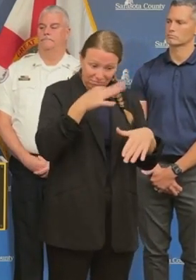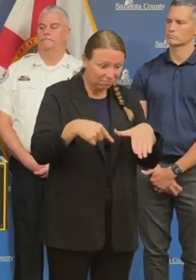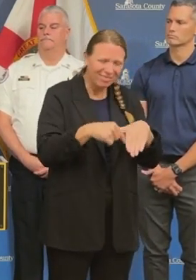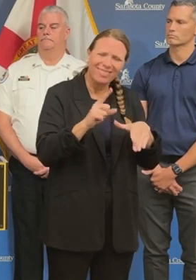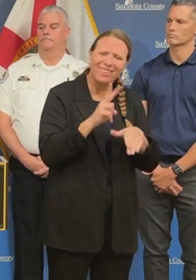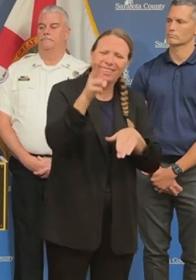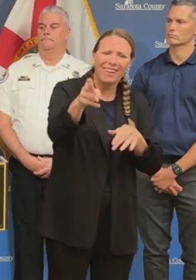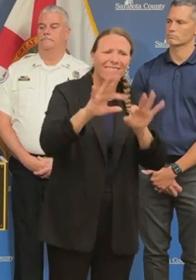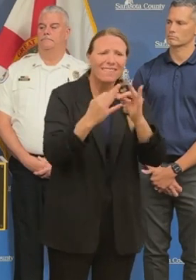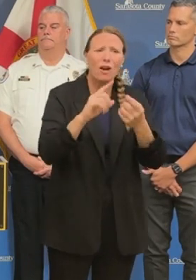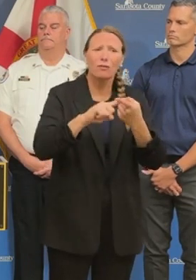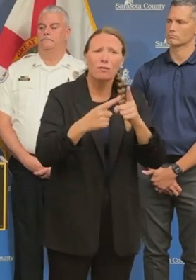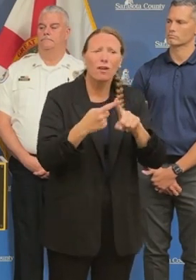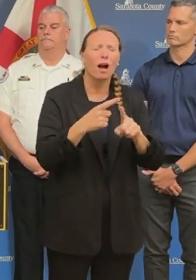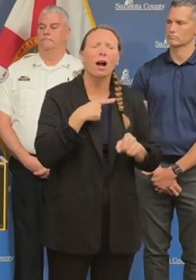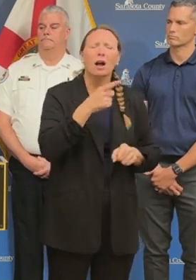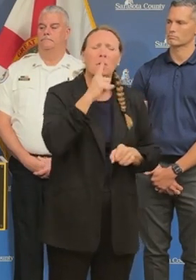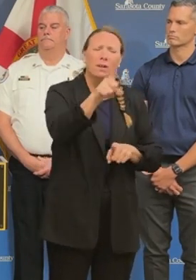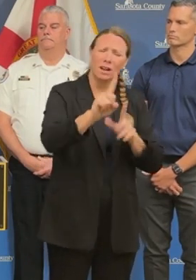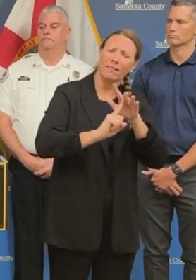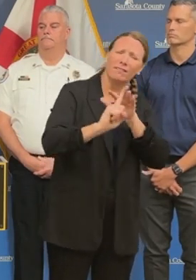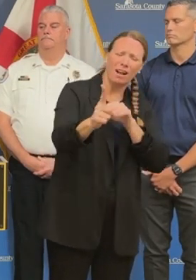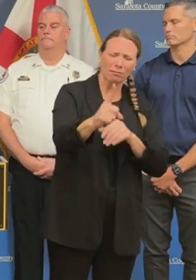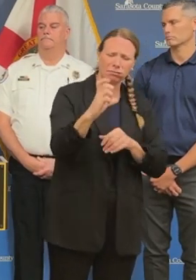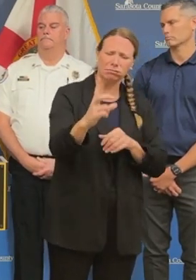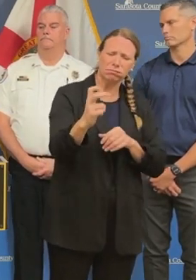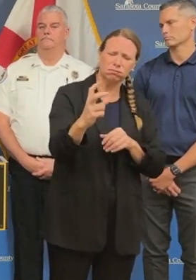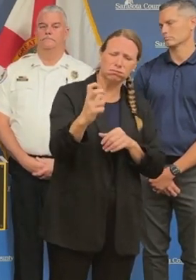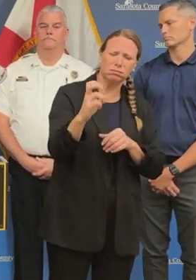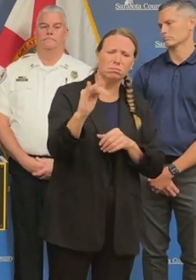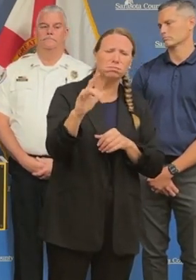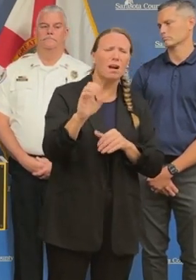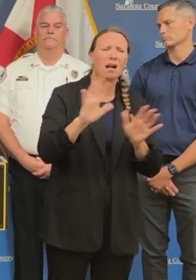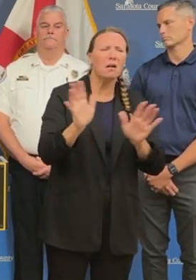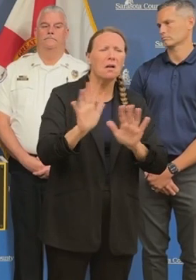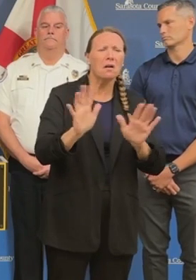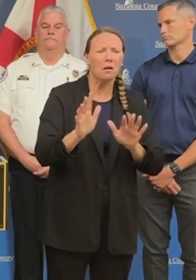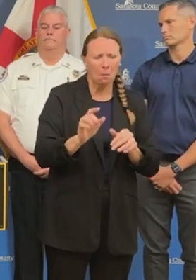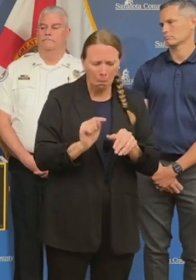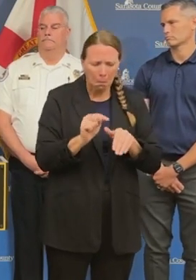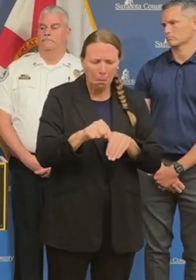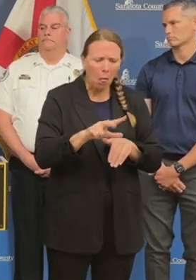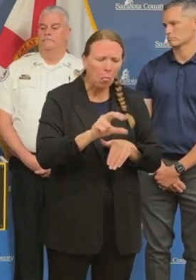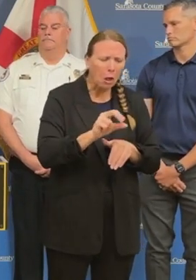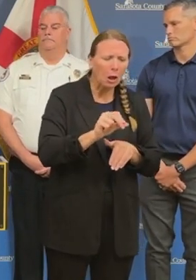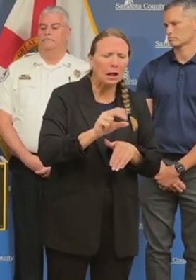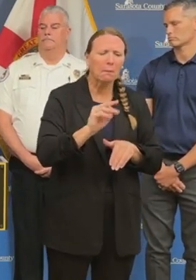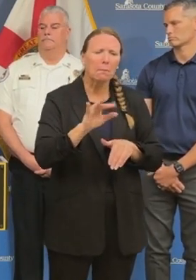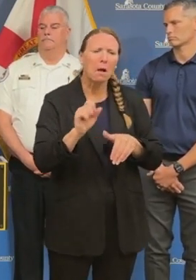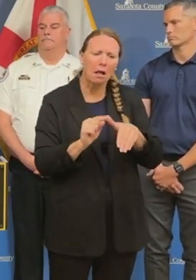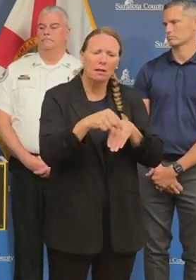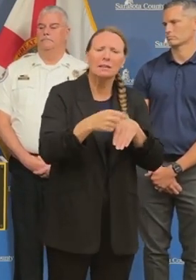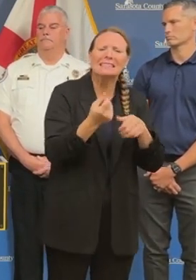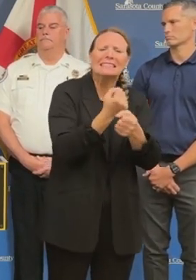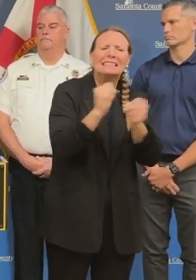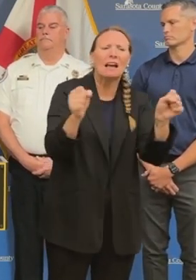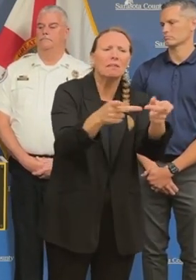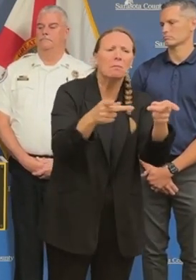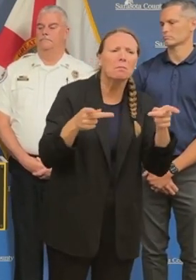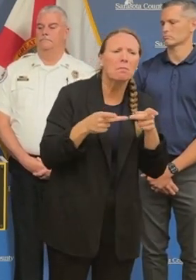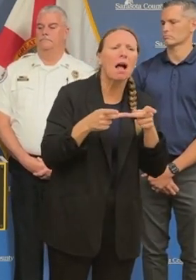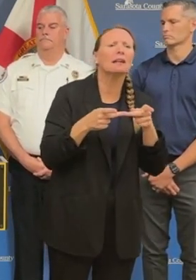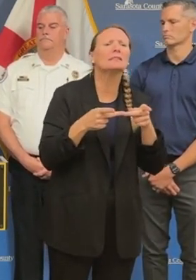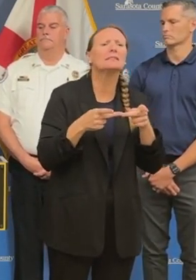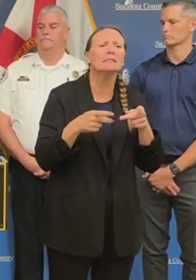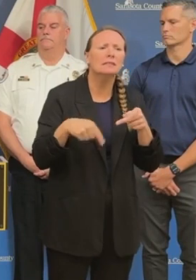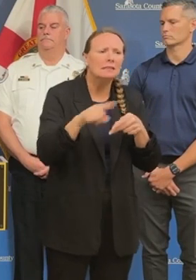of miles away. Go tens of miles away. If you can find somebody to stay with, you're going to be in a better spot than trying to get on